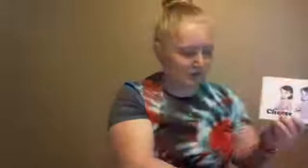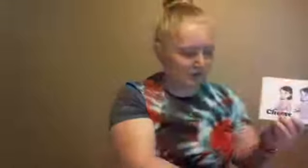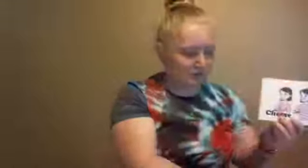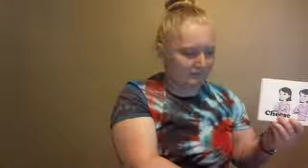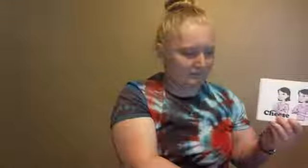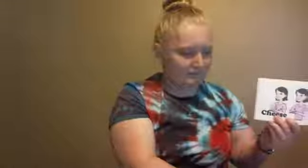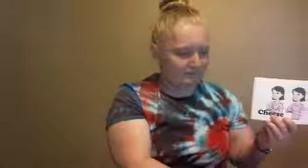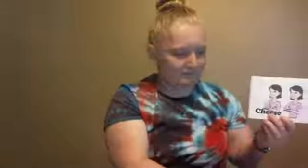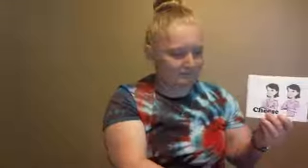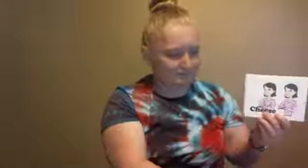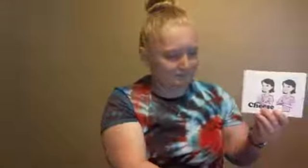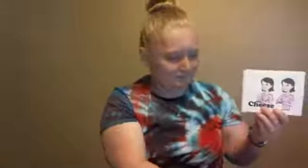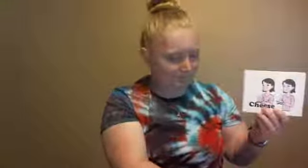Vegetable.